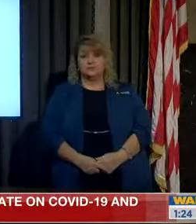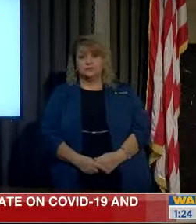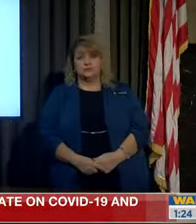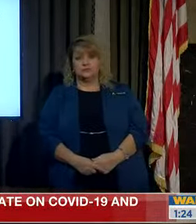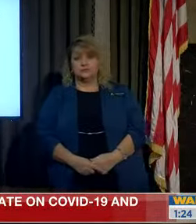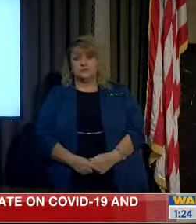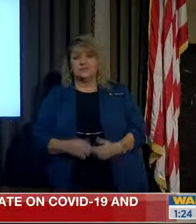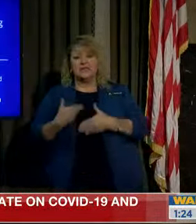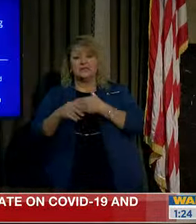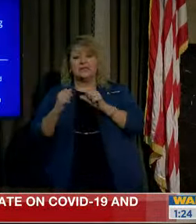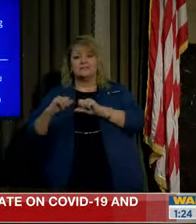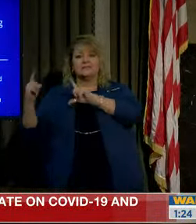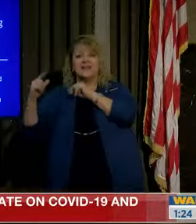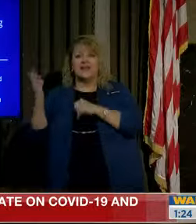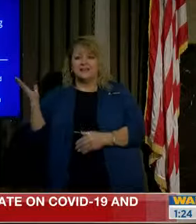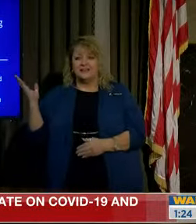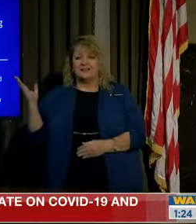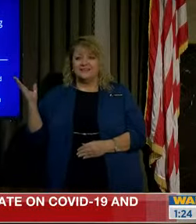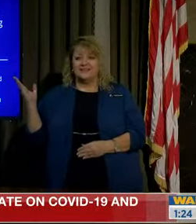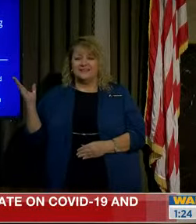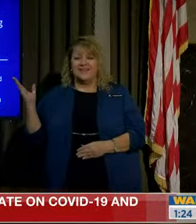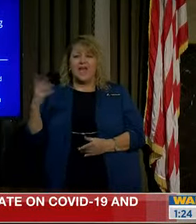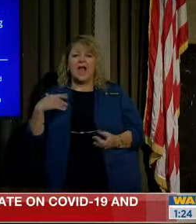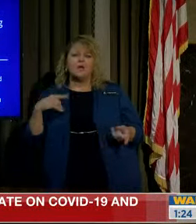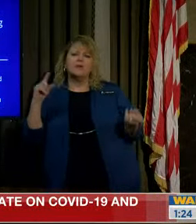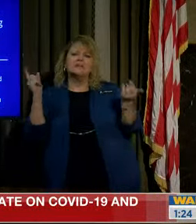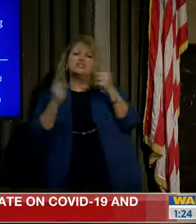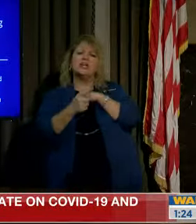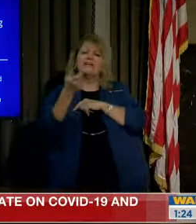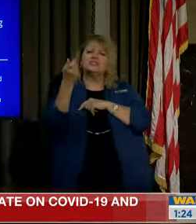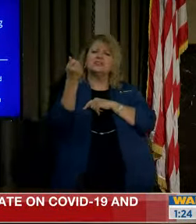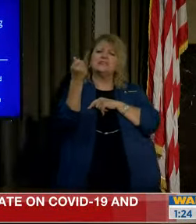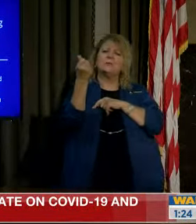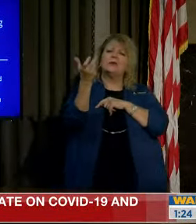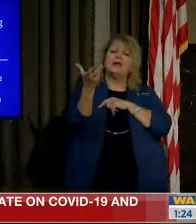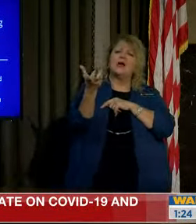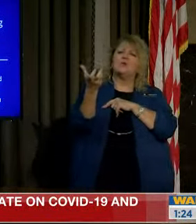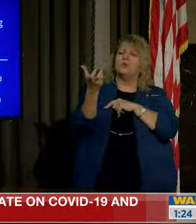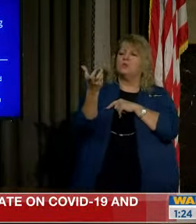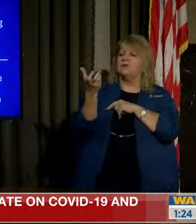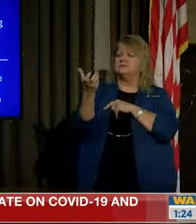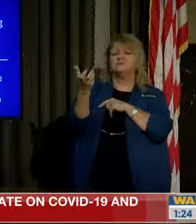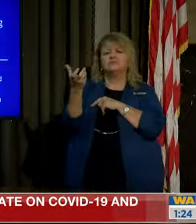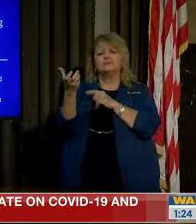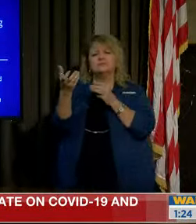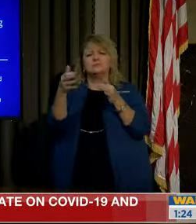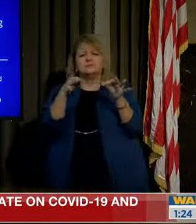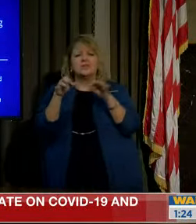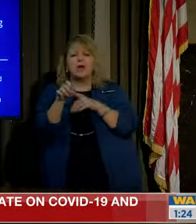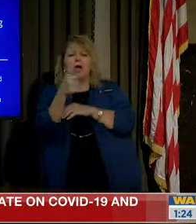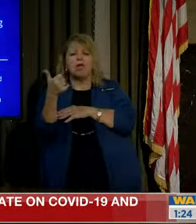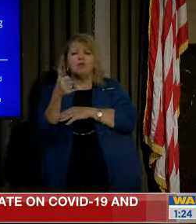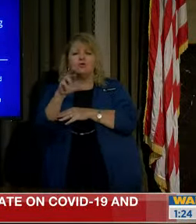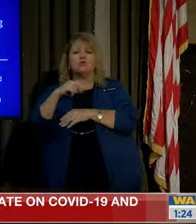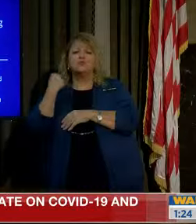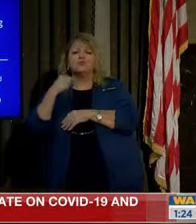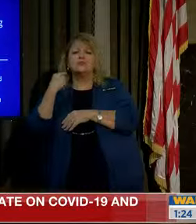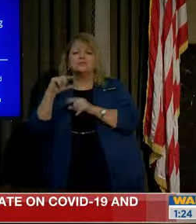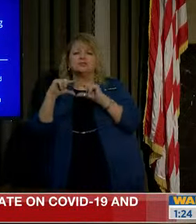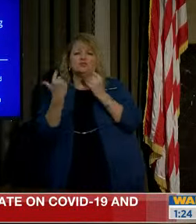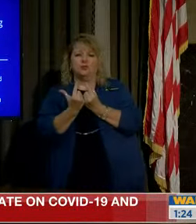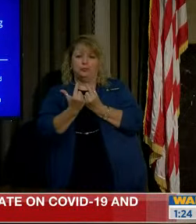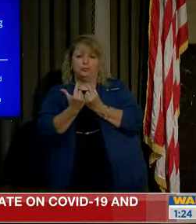Go to the next slide, please. I do want to switch gears a second and talk about another risk group of individuals,